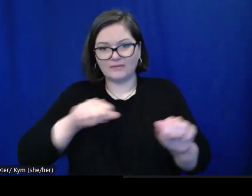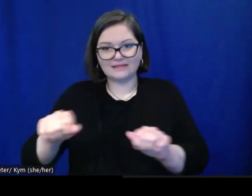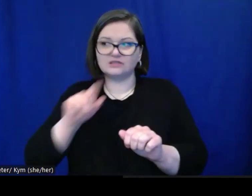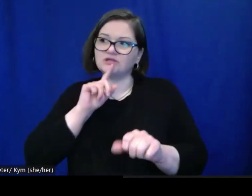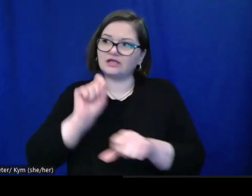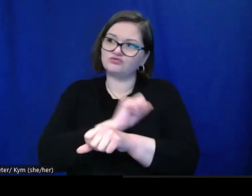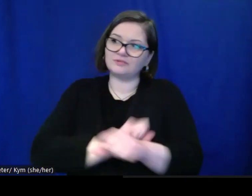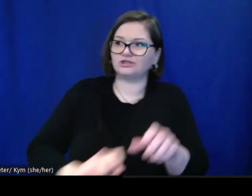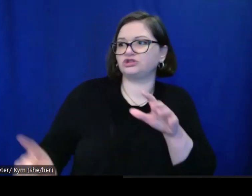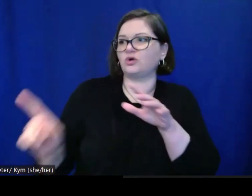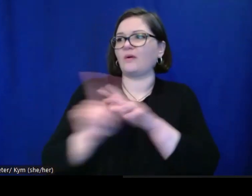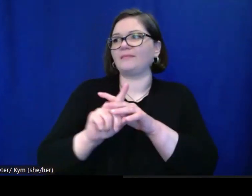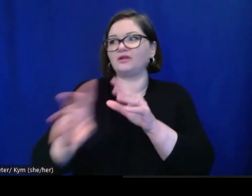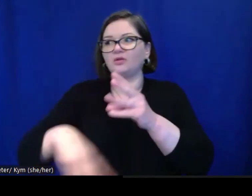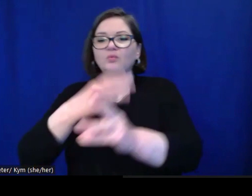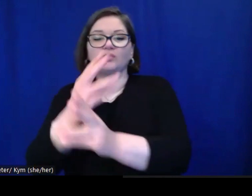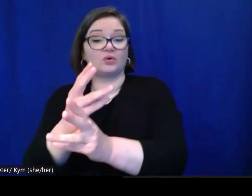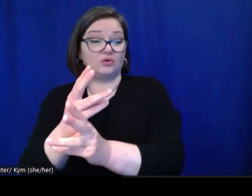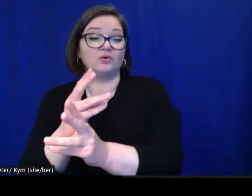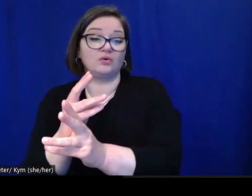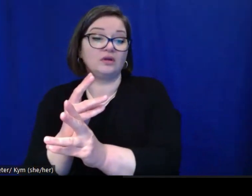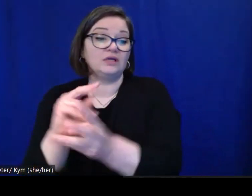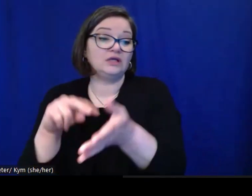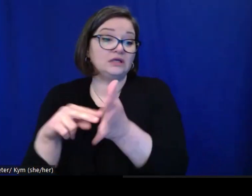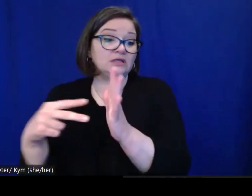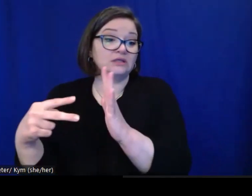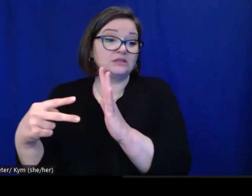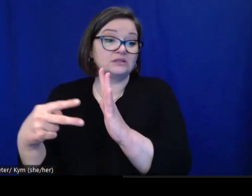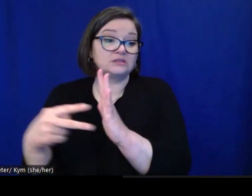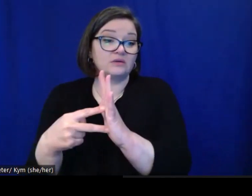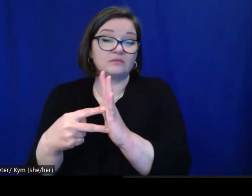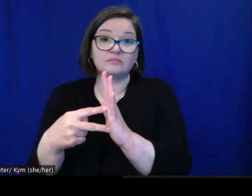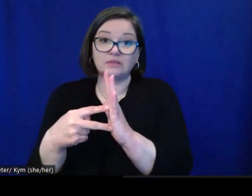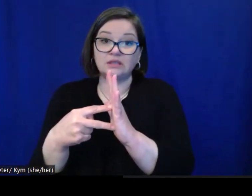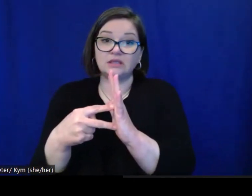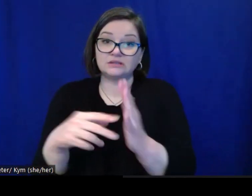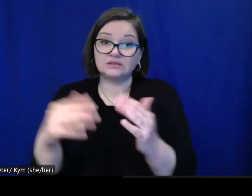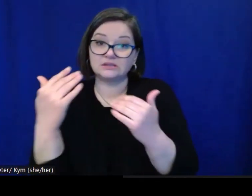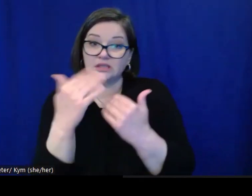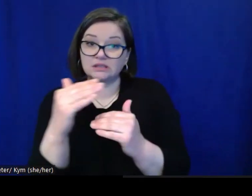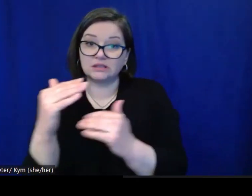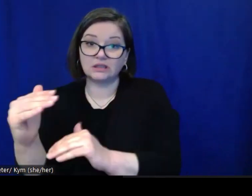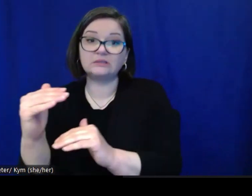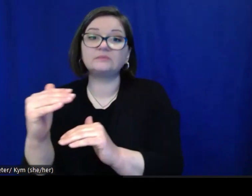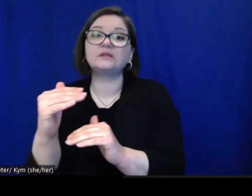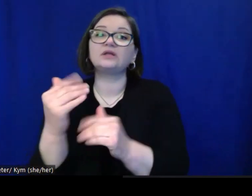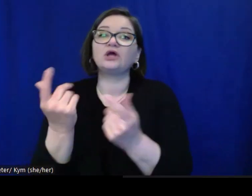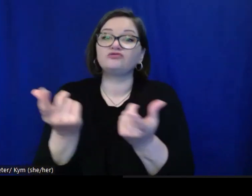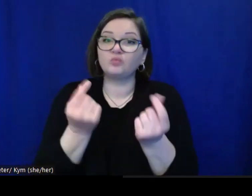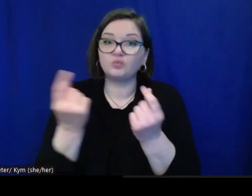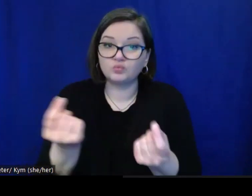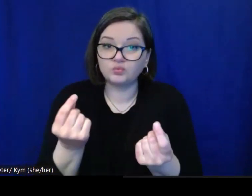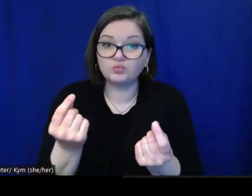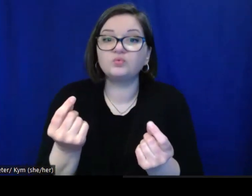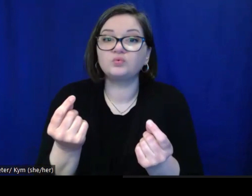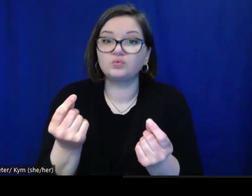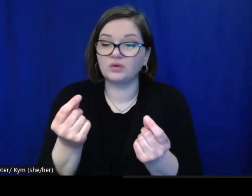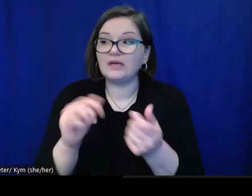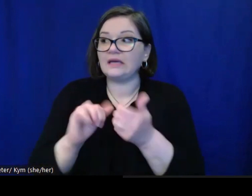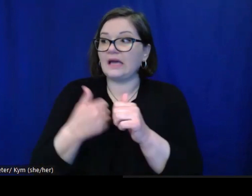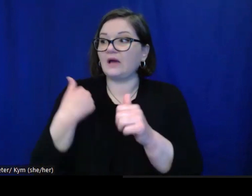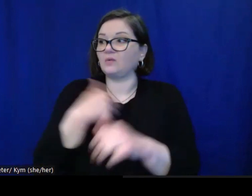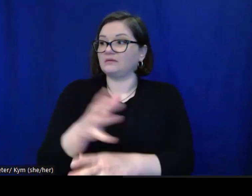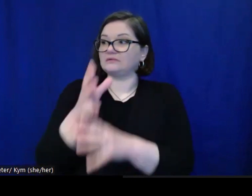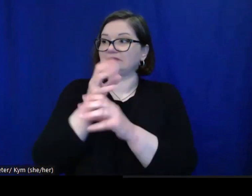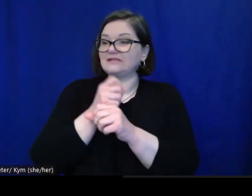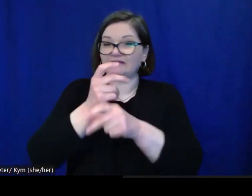in the world. And it really puts a limit on what we're able to do, how we're able to receive care,